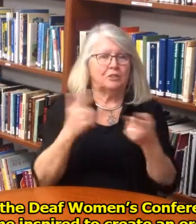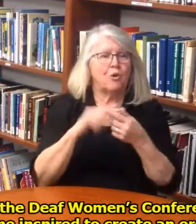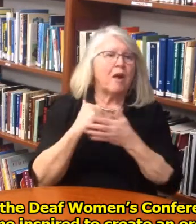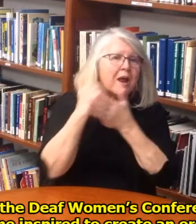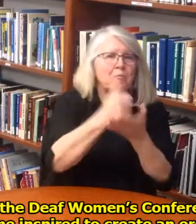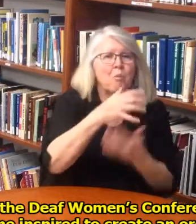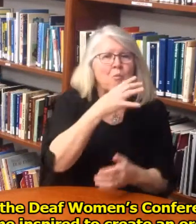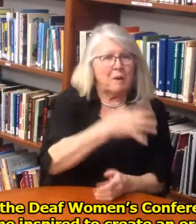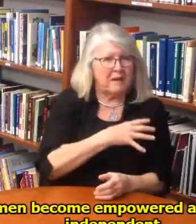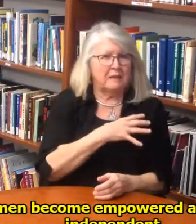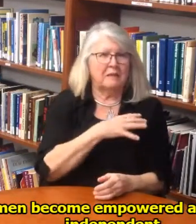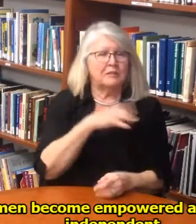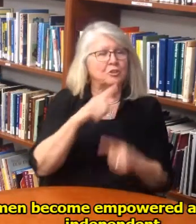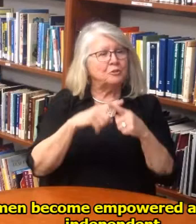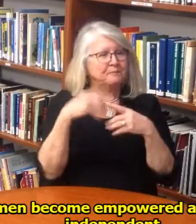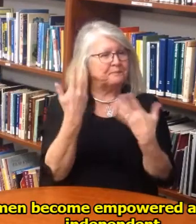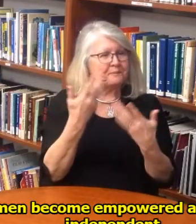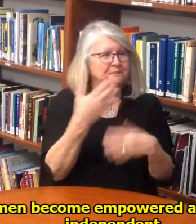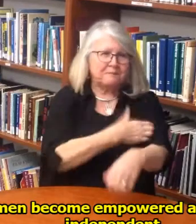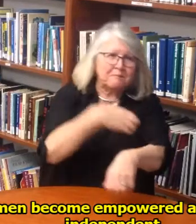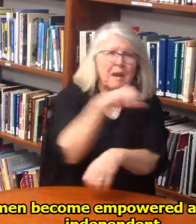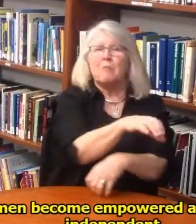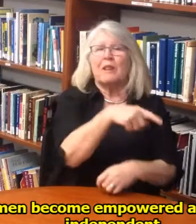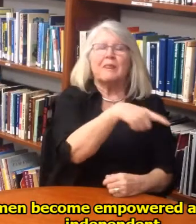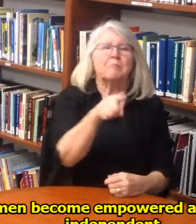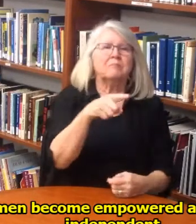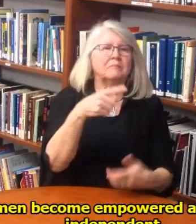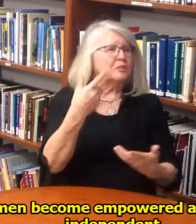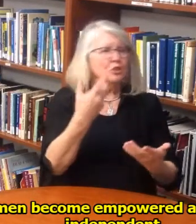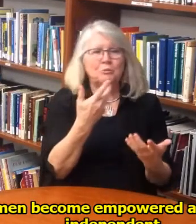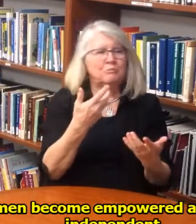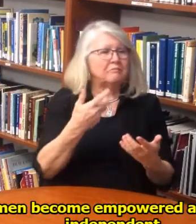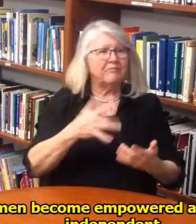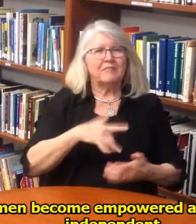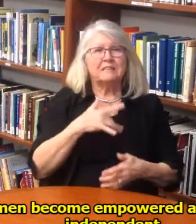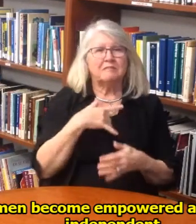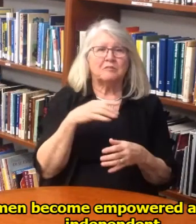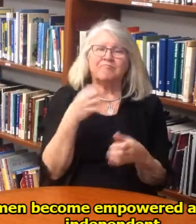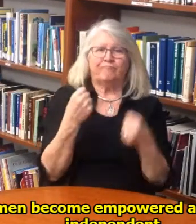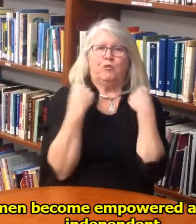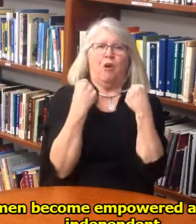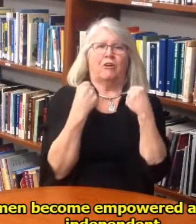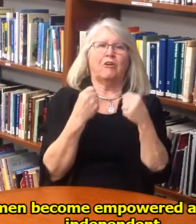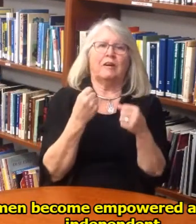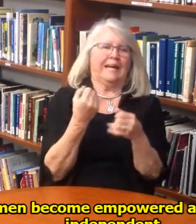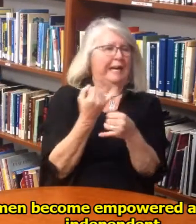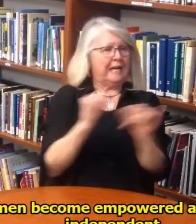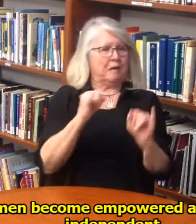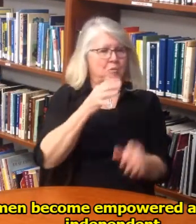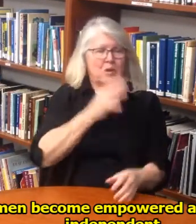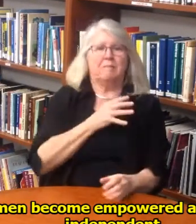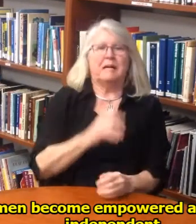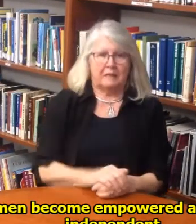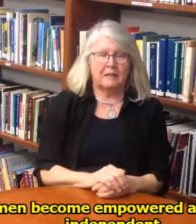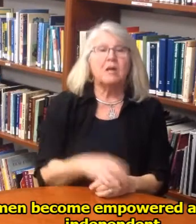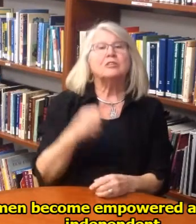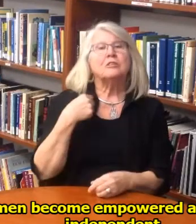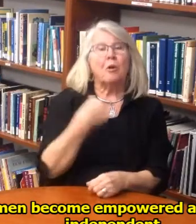an organization here to help women um, become empowered and to feel strong